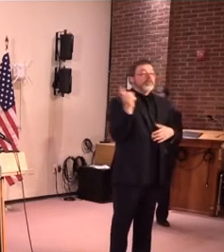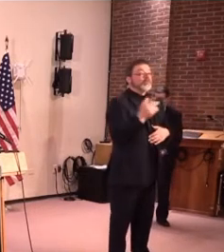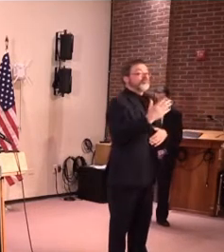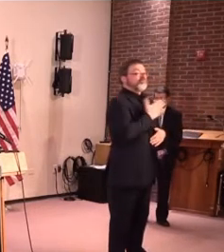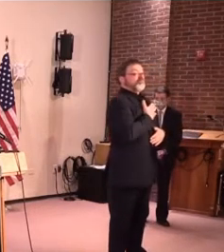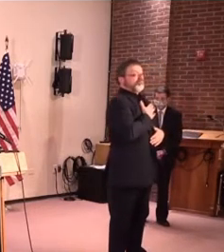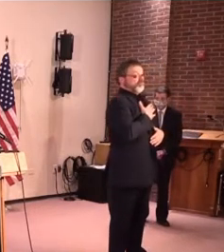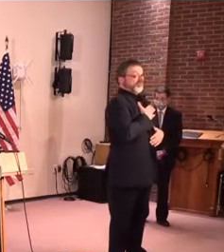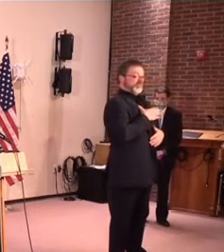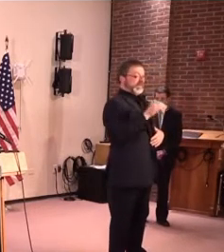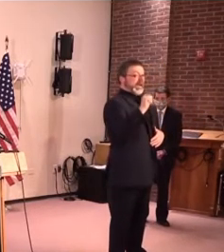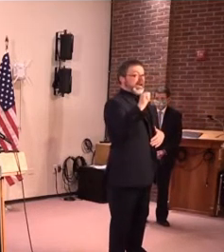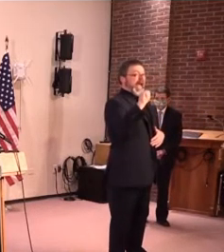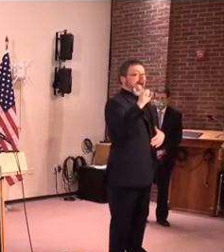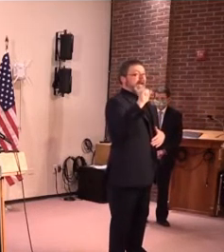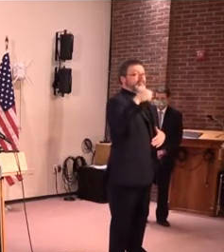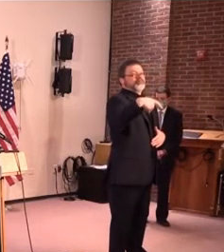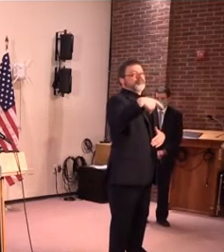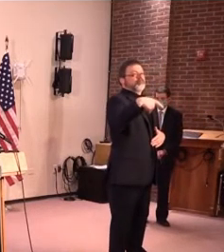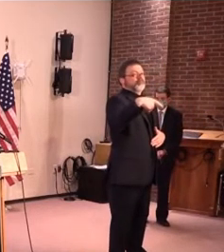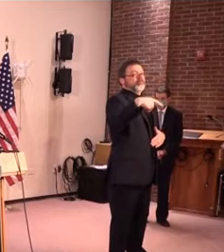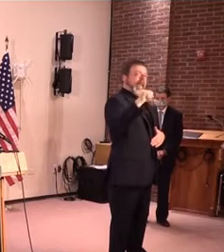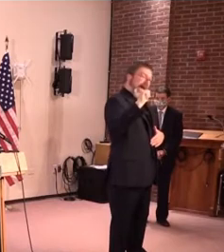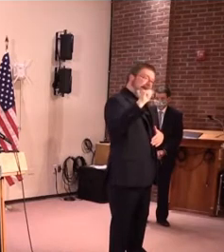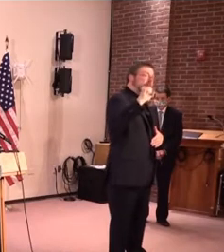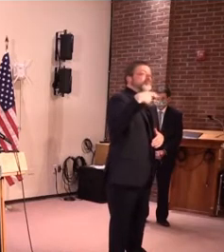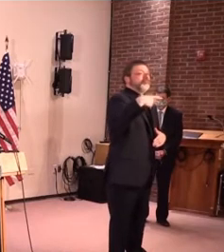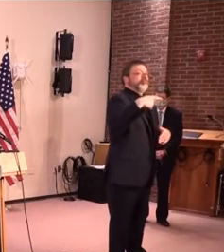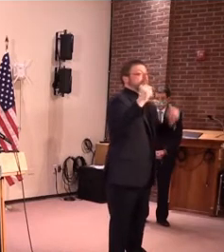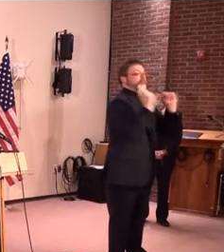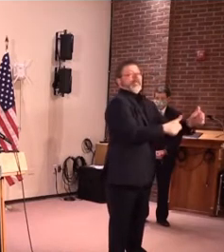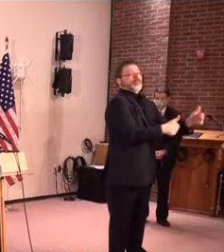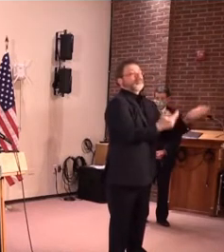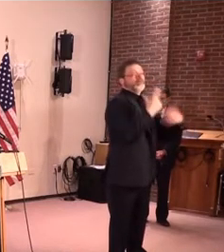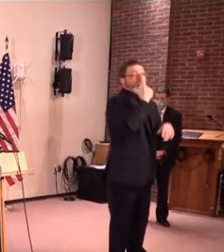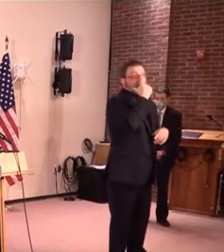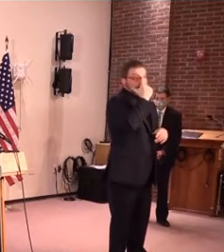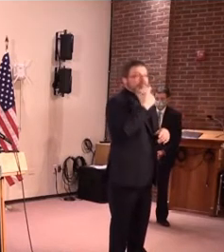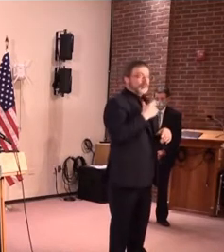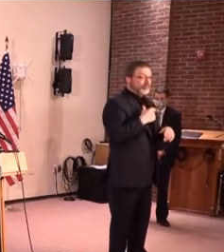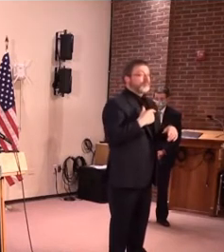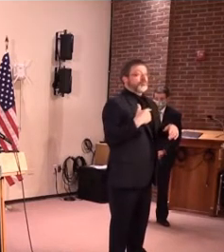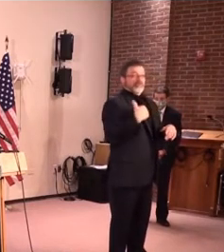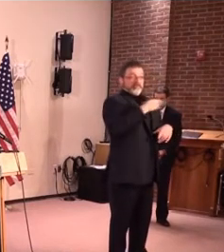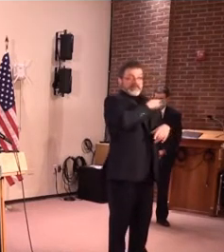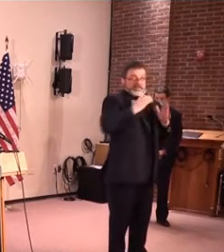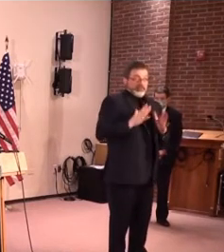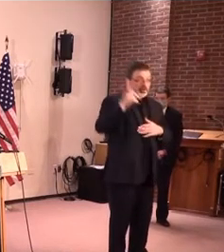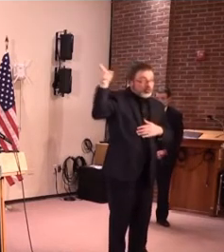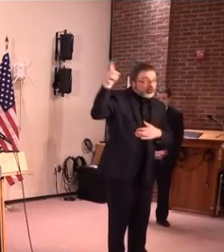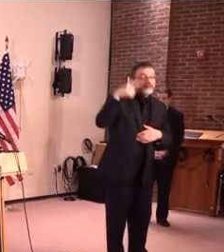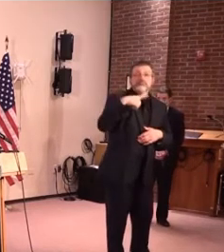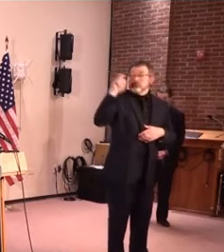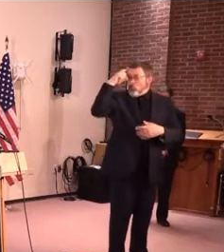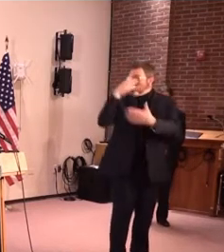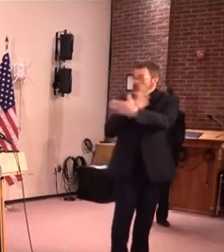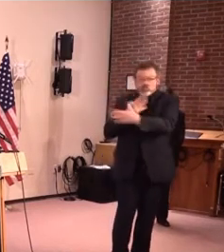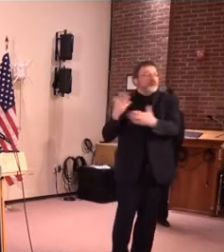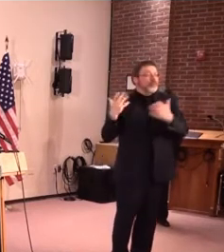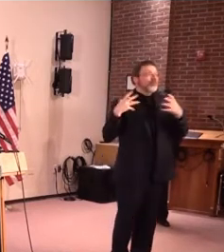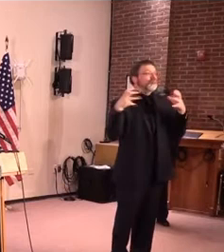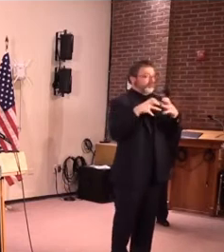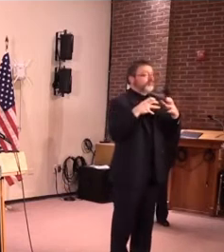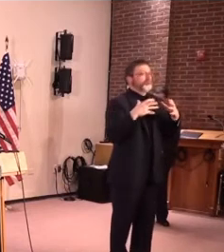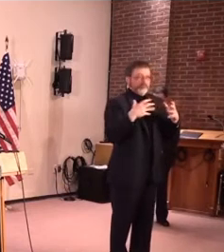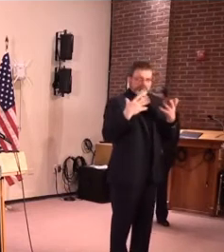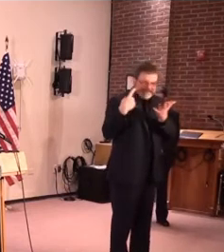the legislature and the governor have agreed to work together on this. So we have spent the last few days working through the